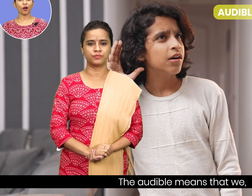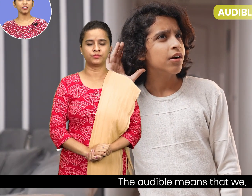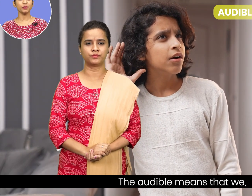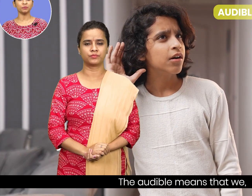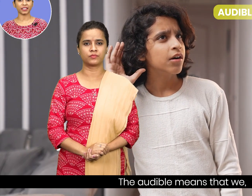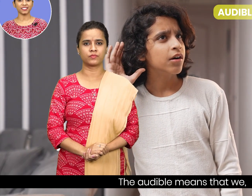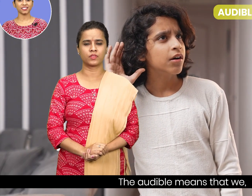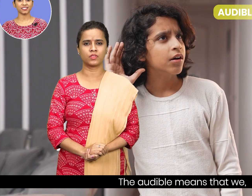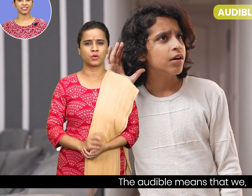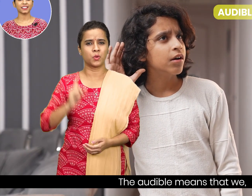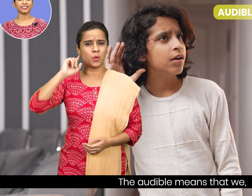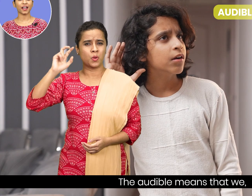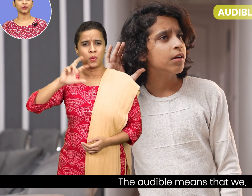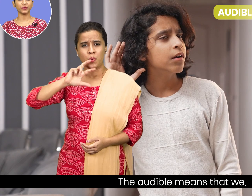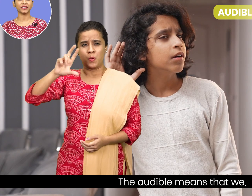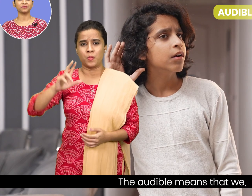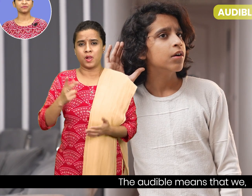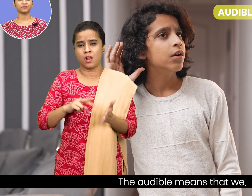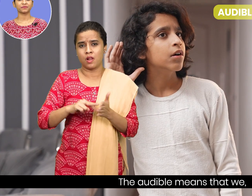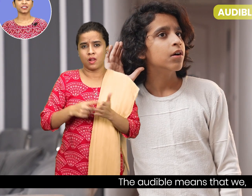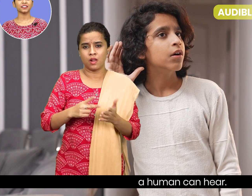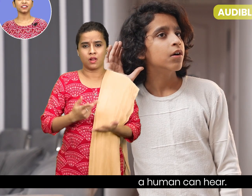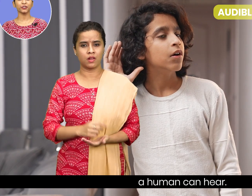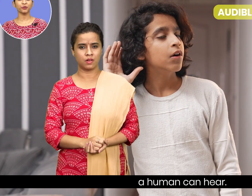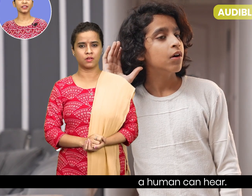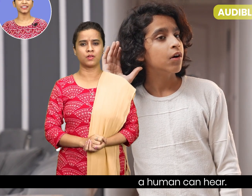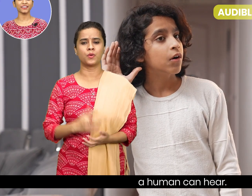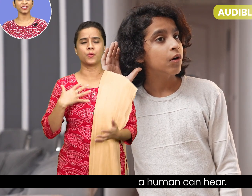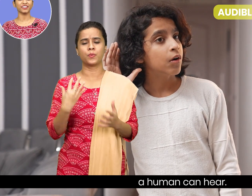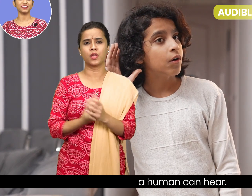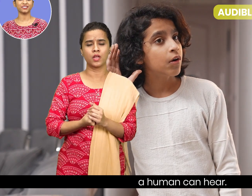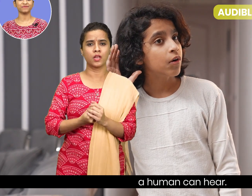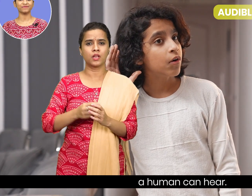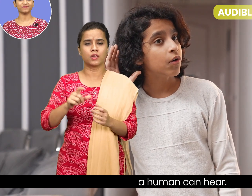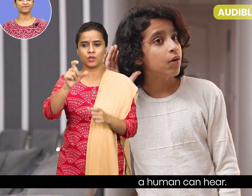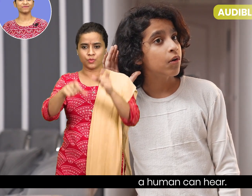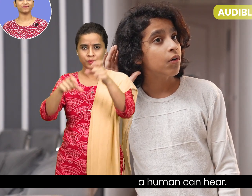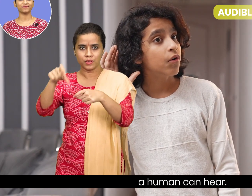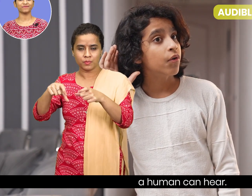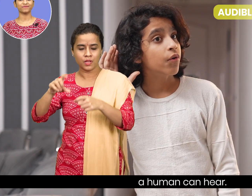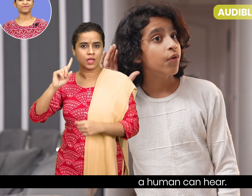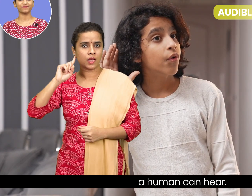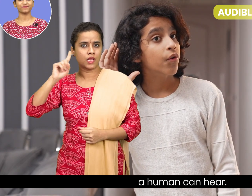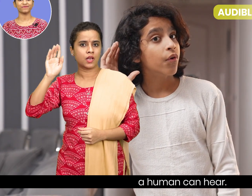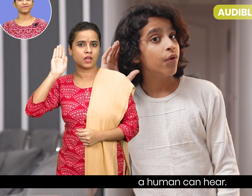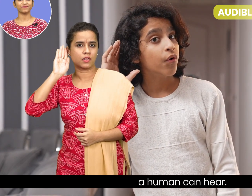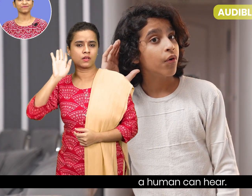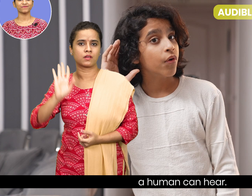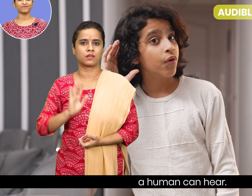The audible means that we, a human, can hear.